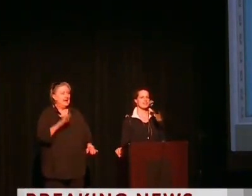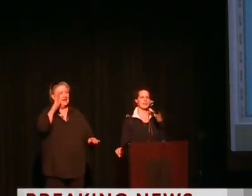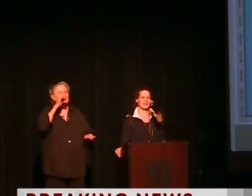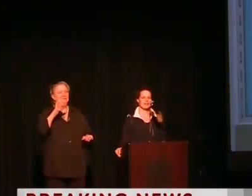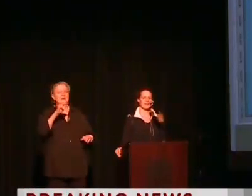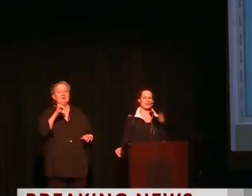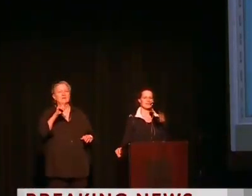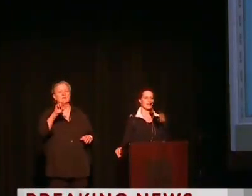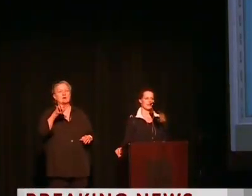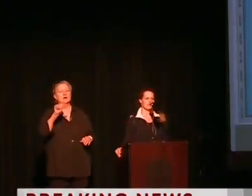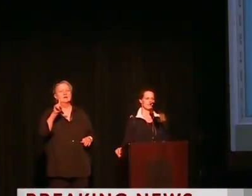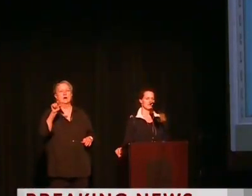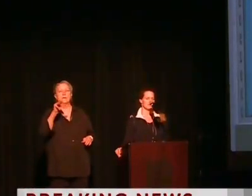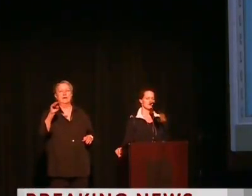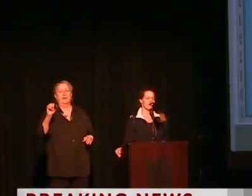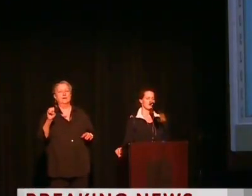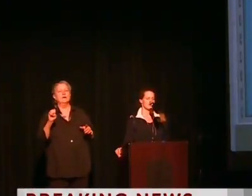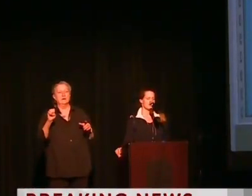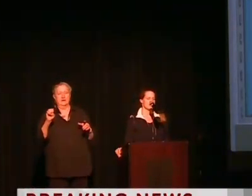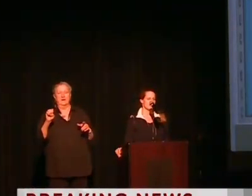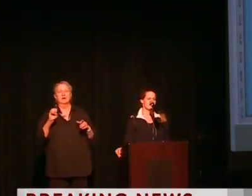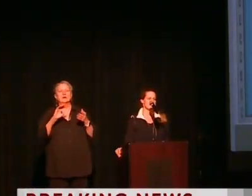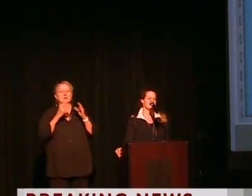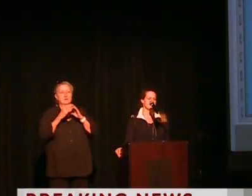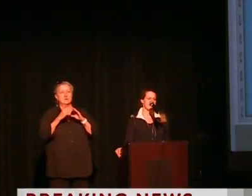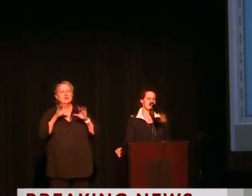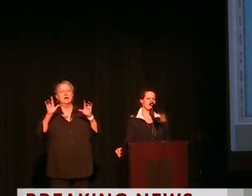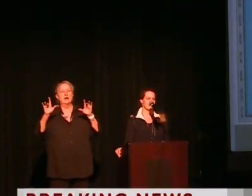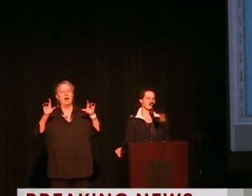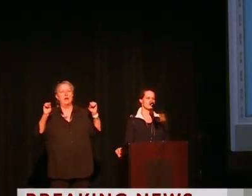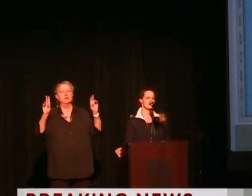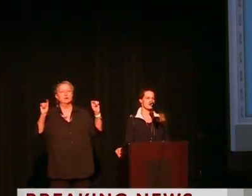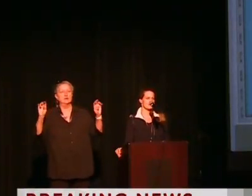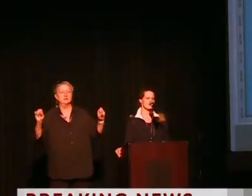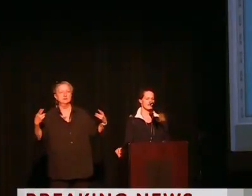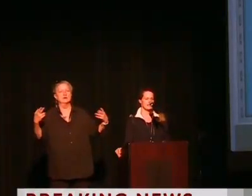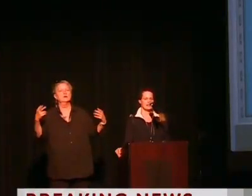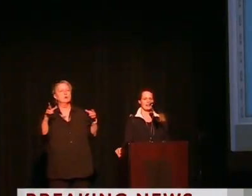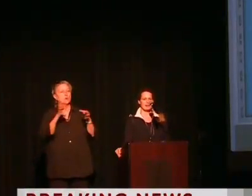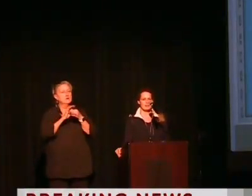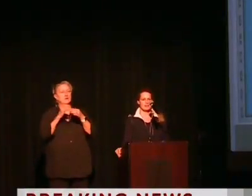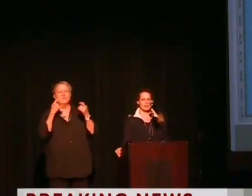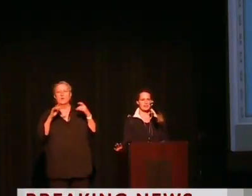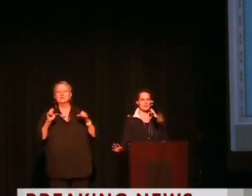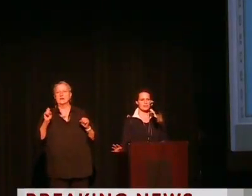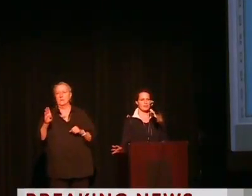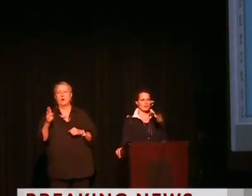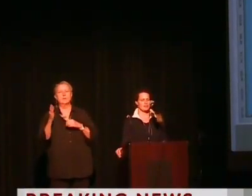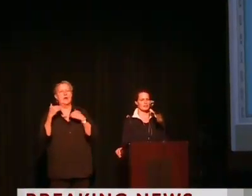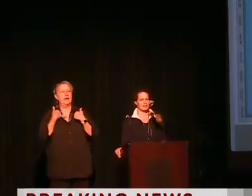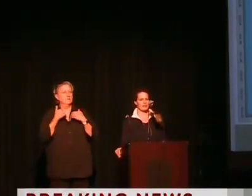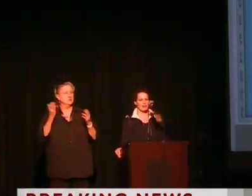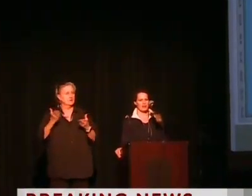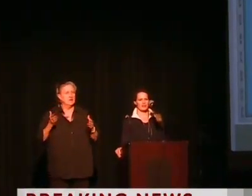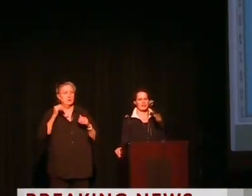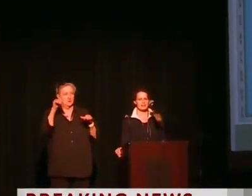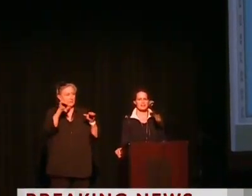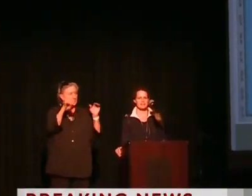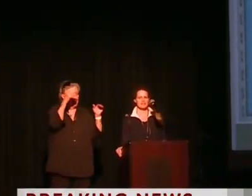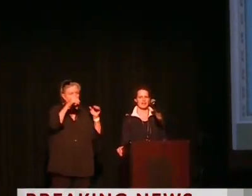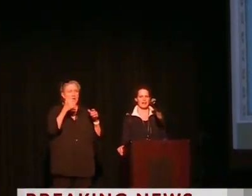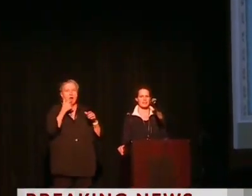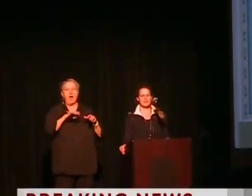Hi, I'm Jennifer Adame. I'm a Community Outreach Coordinator for Santa Barbara County Animal Services. I just wanted to remind everyone